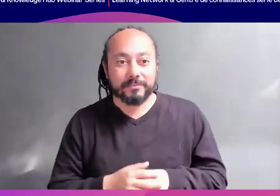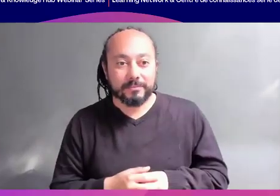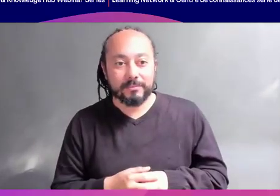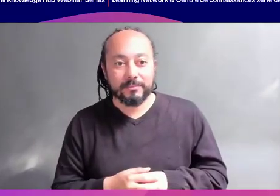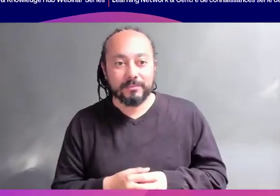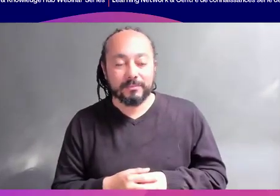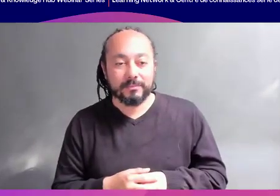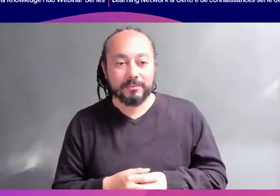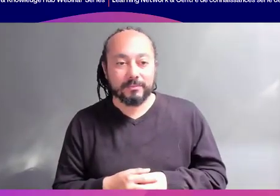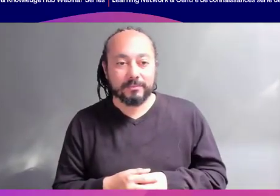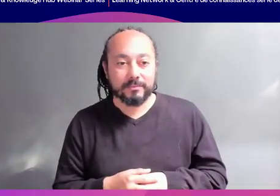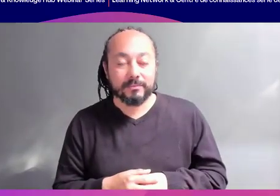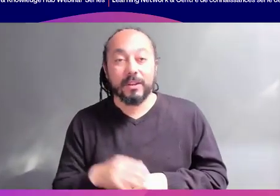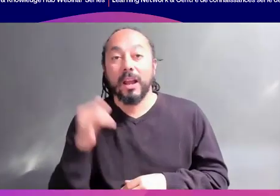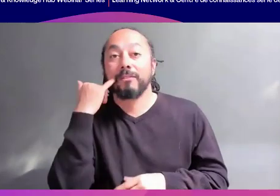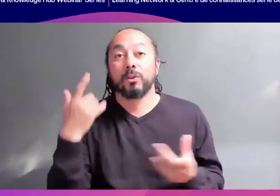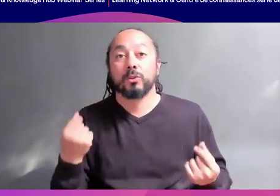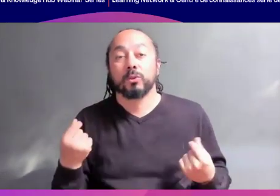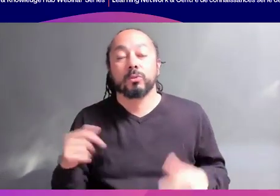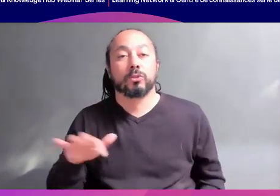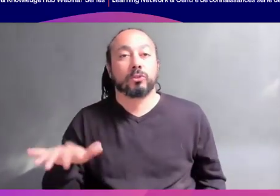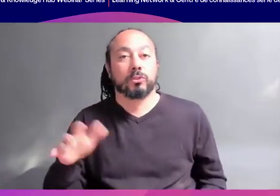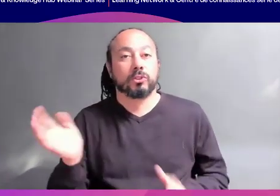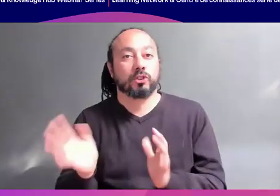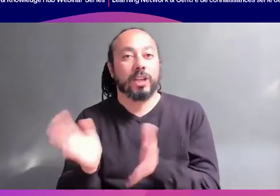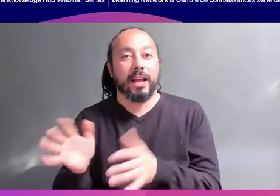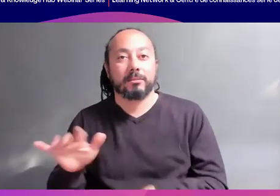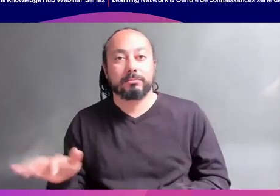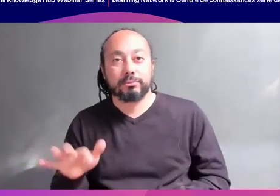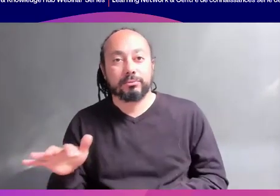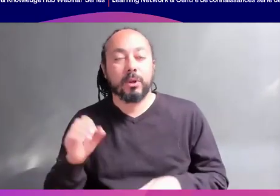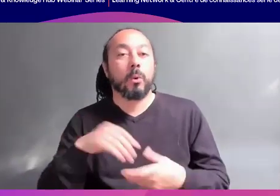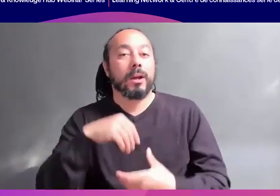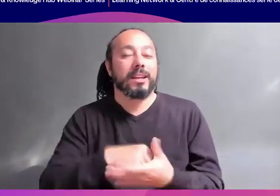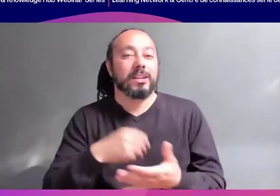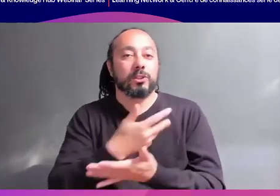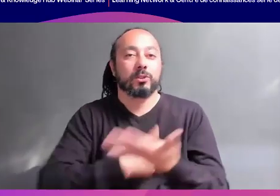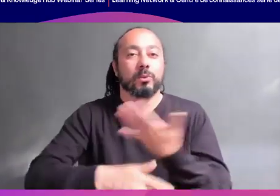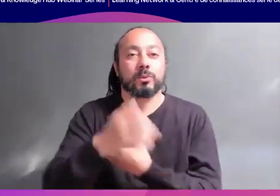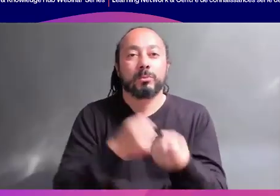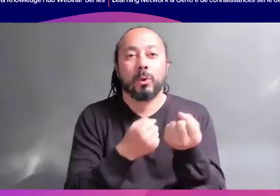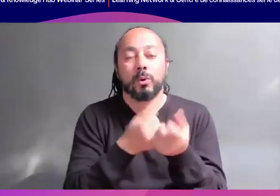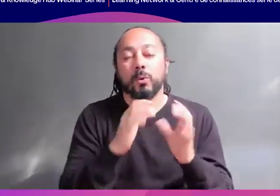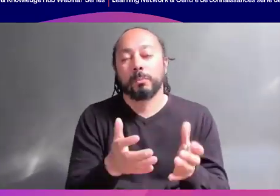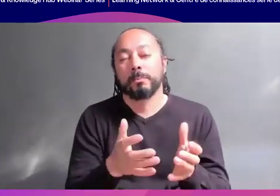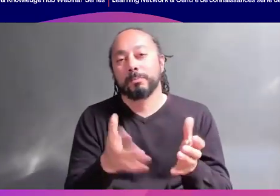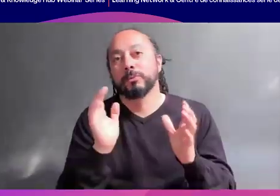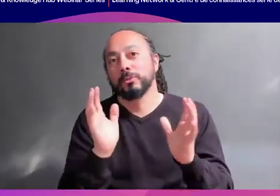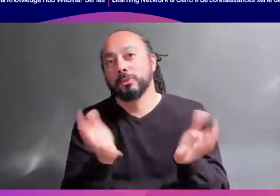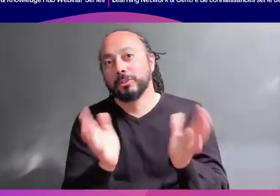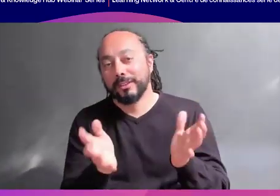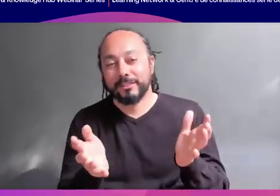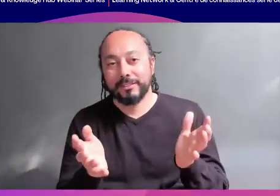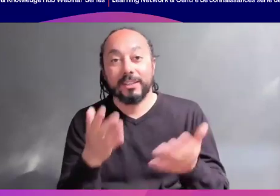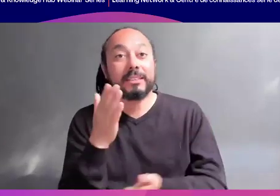either the chat function or whether they're talking in the social support group itself. And some women have children